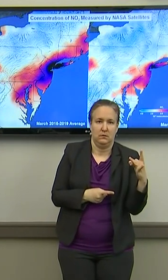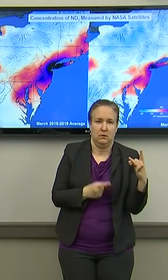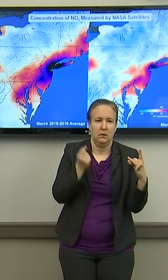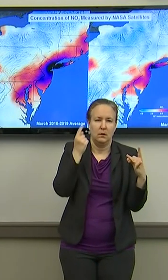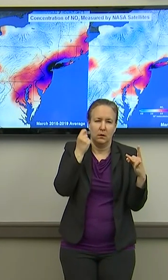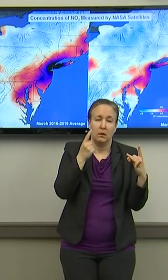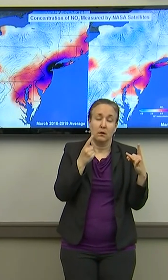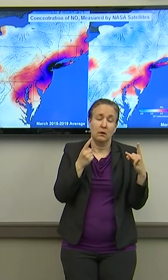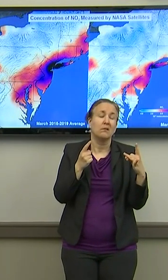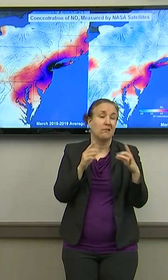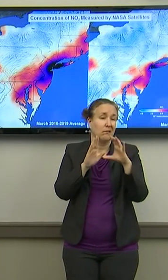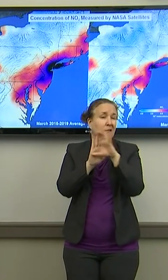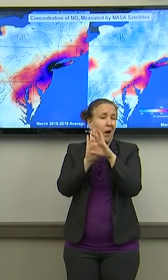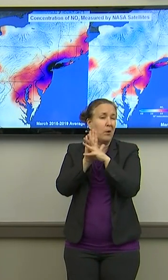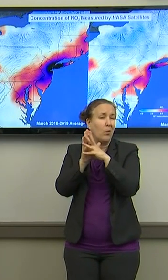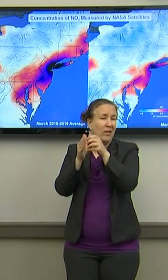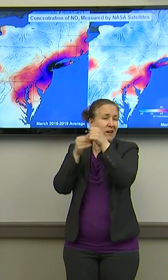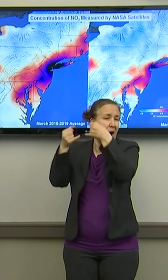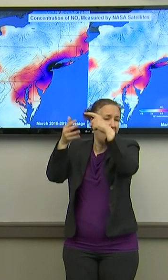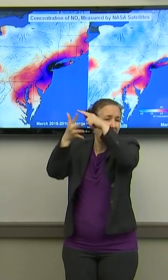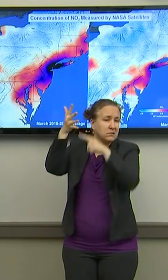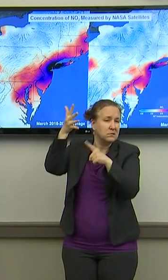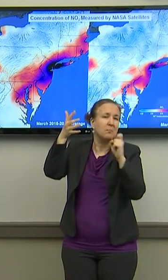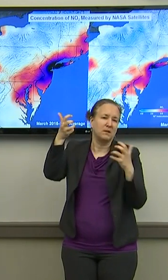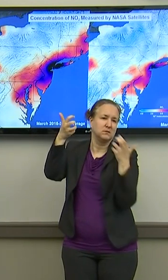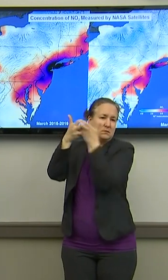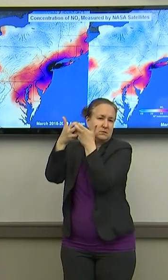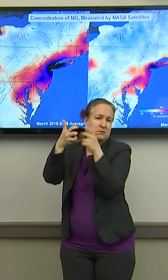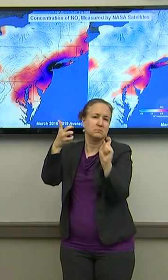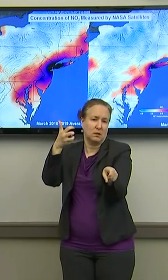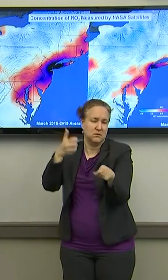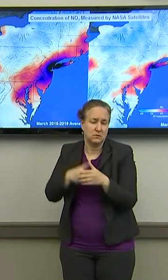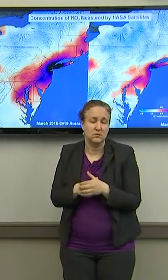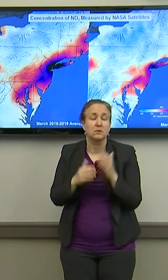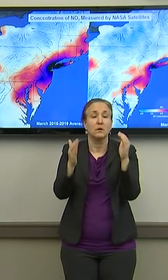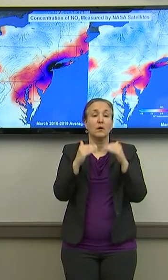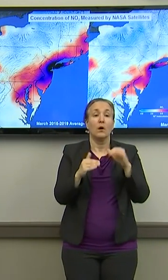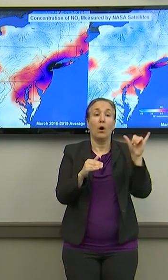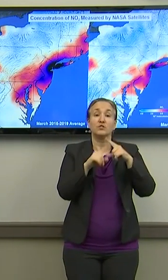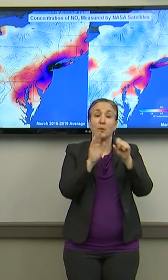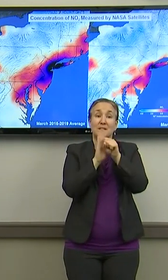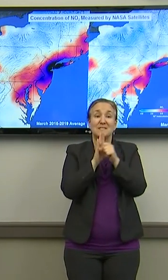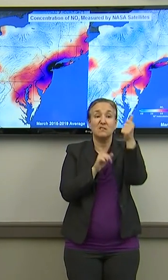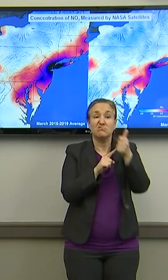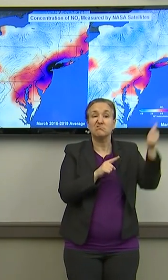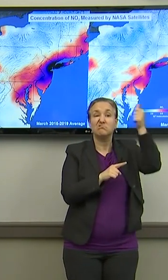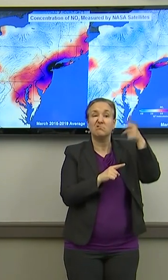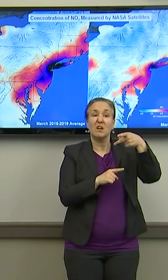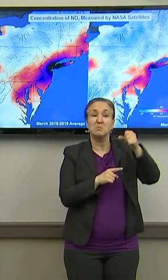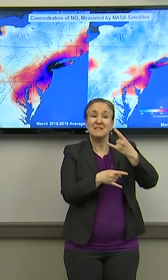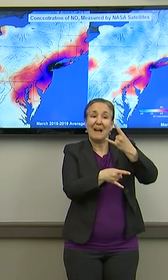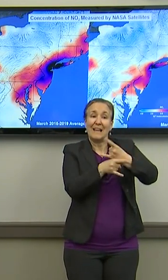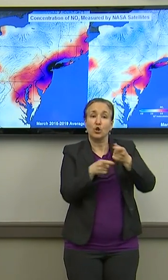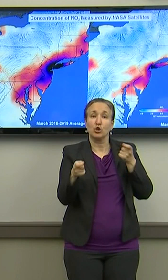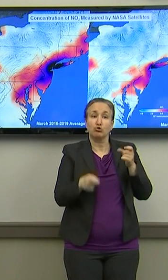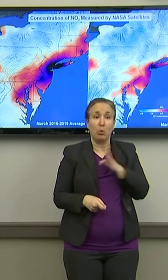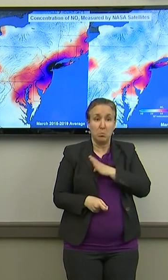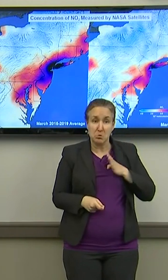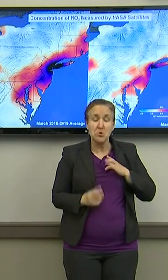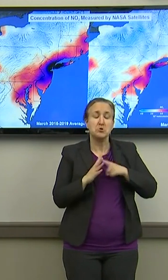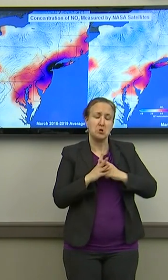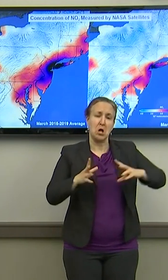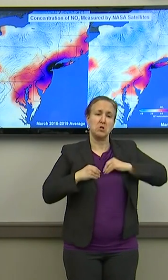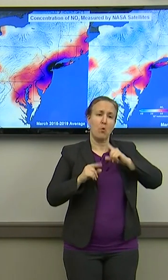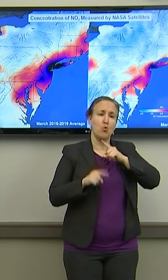follow the guidance issued by the Commonwealth. Also from the state, the Pennsylvania Liquor Control Board has begun accepting